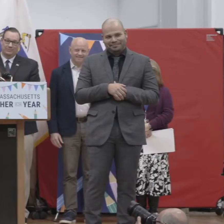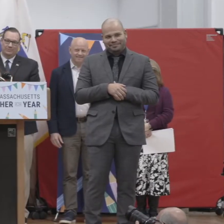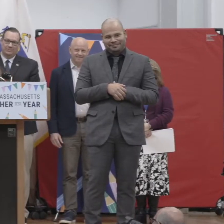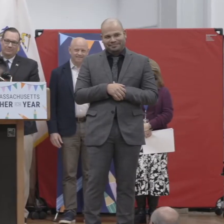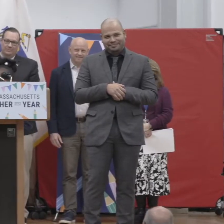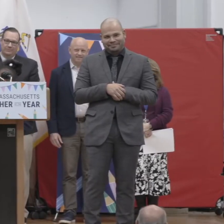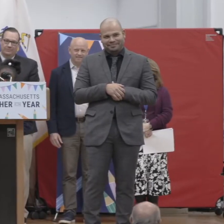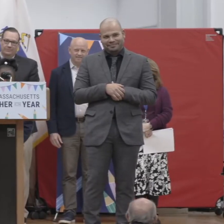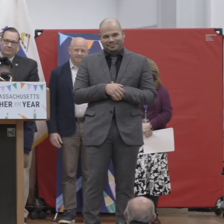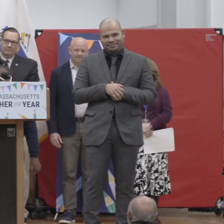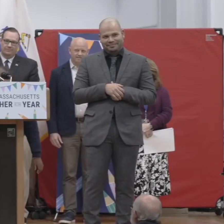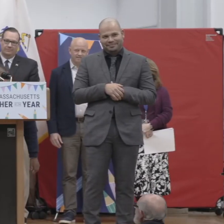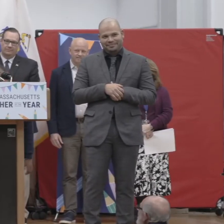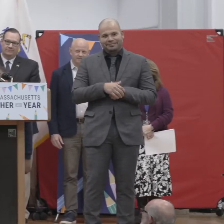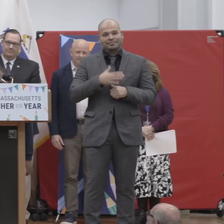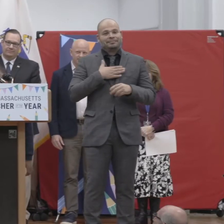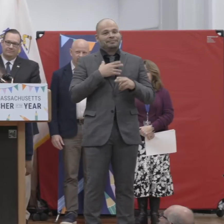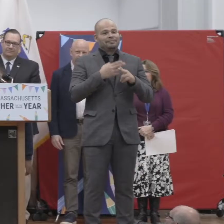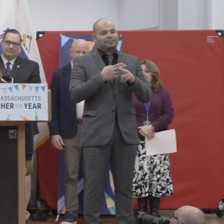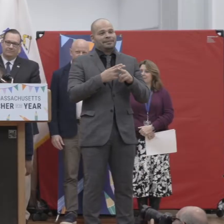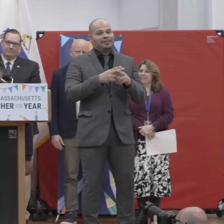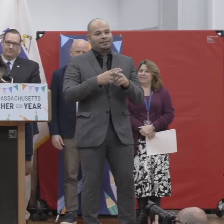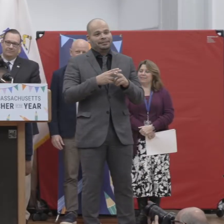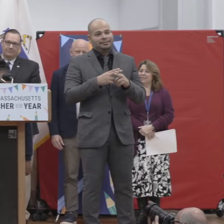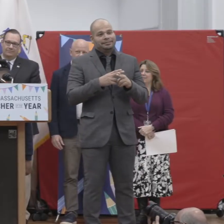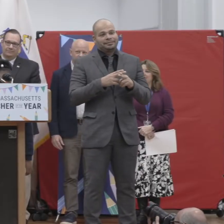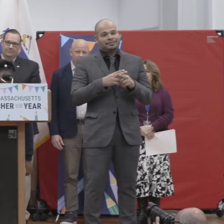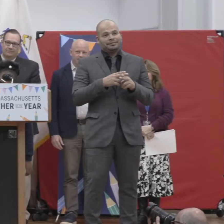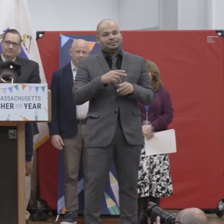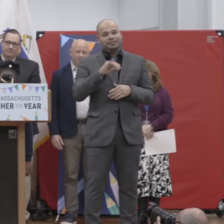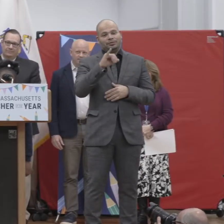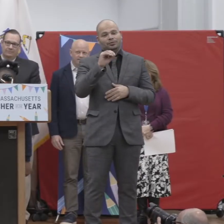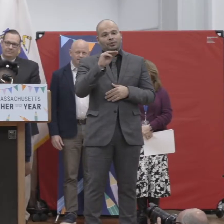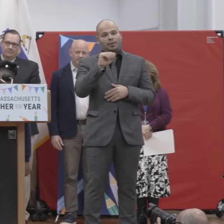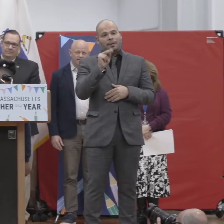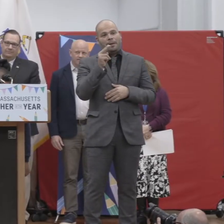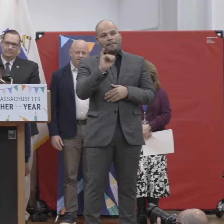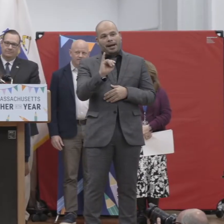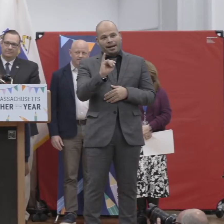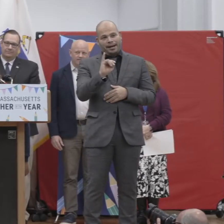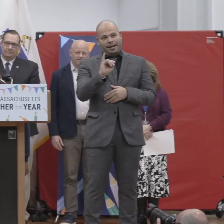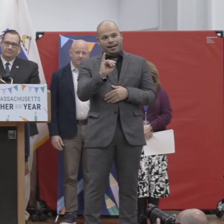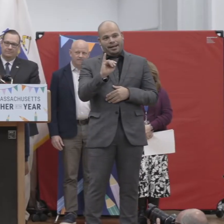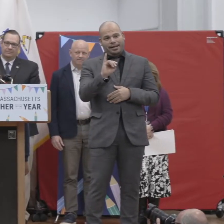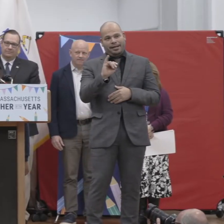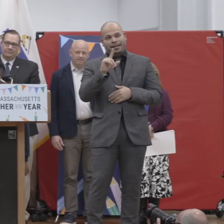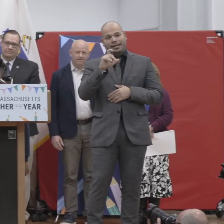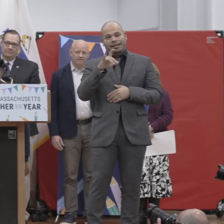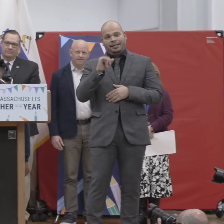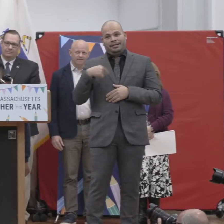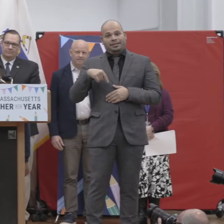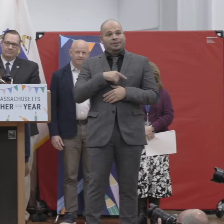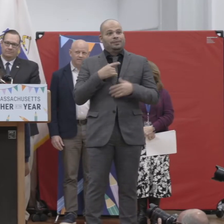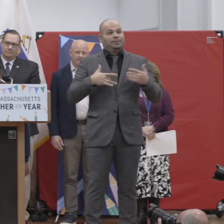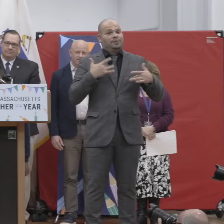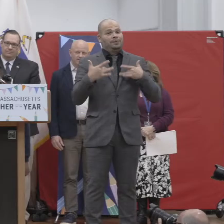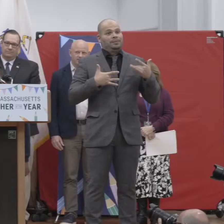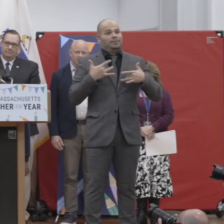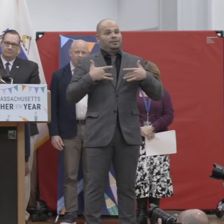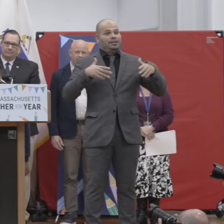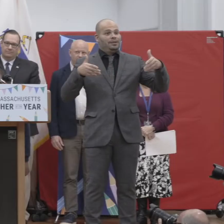My name is Mr. Muhammad, My name is Layla. and we're excited Excited to introduce to you our